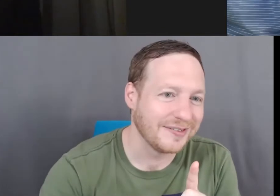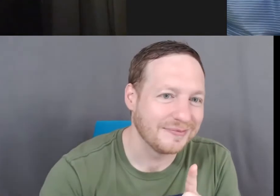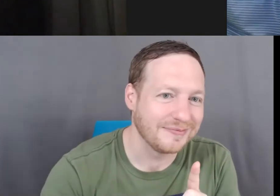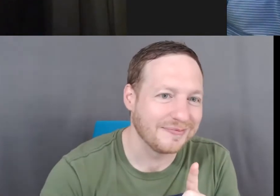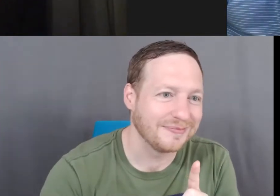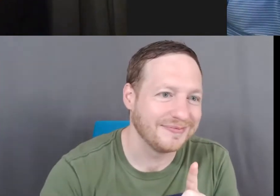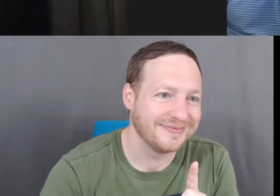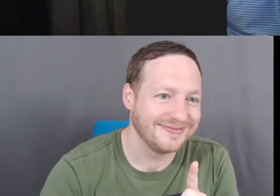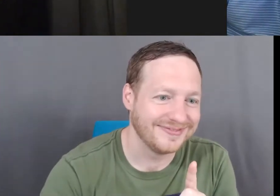Sorry.